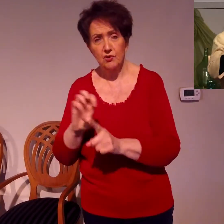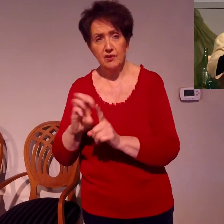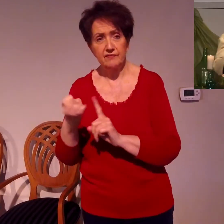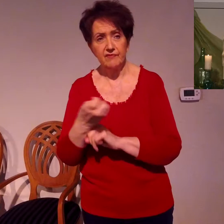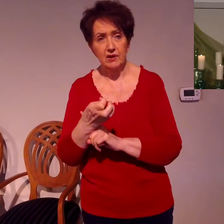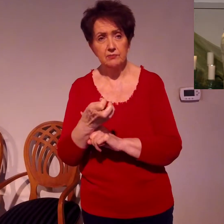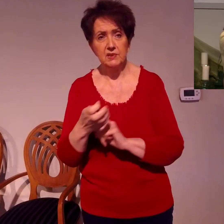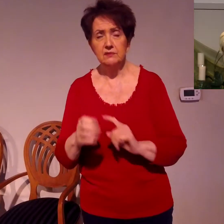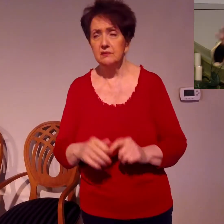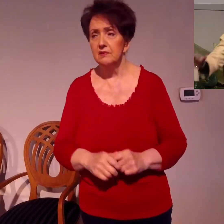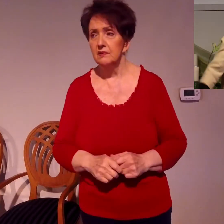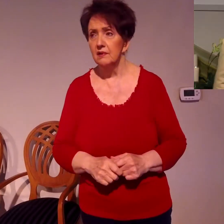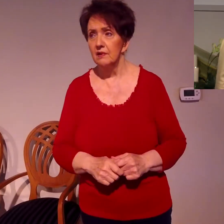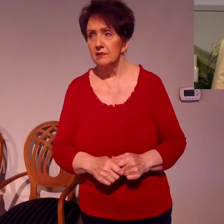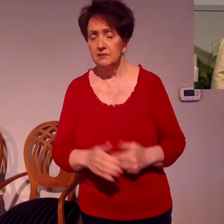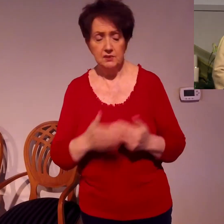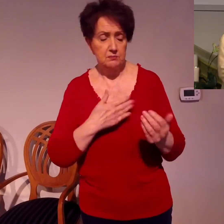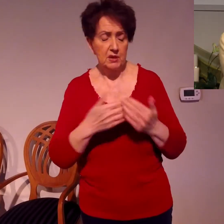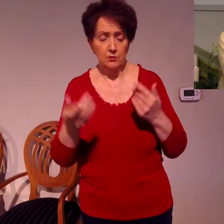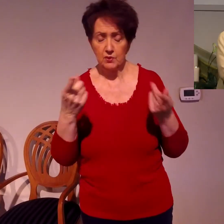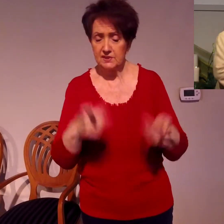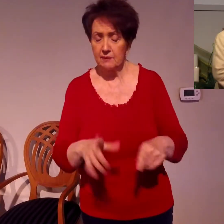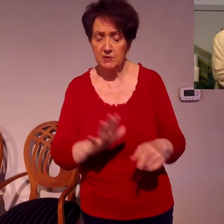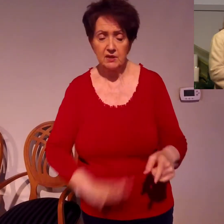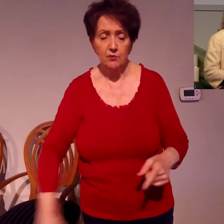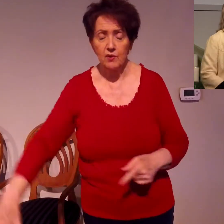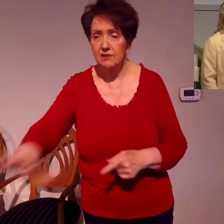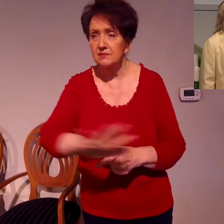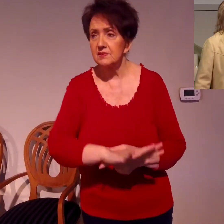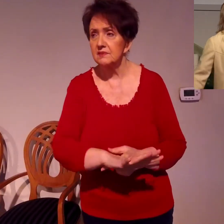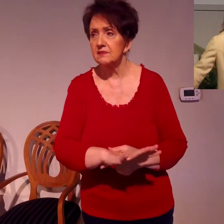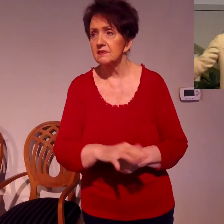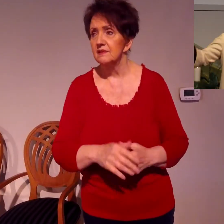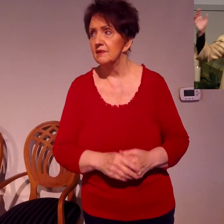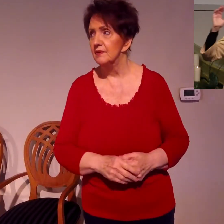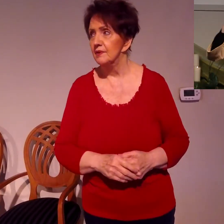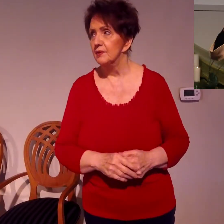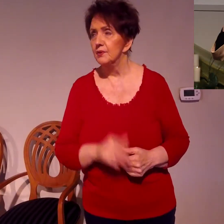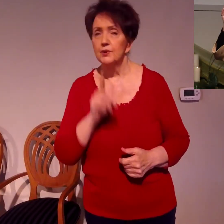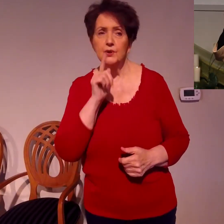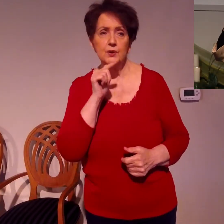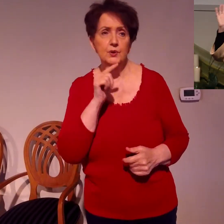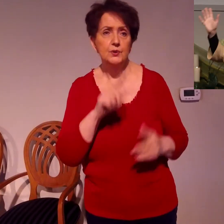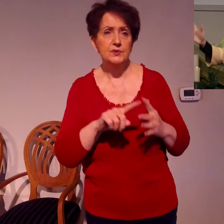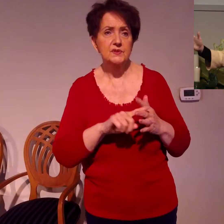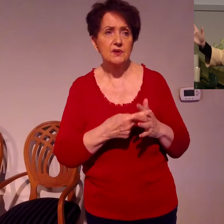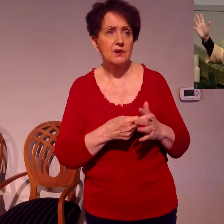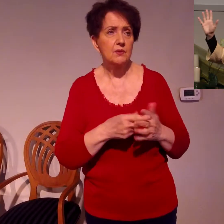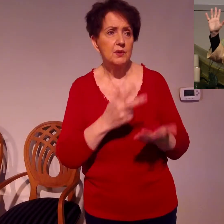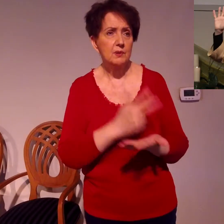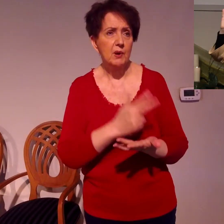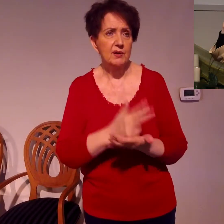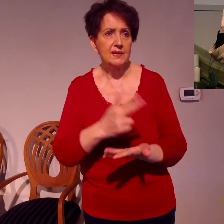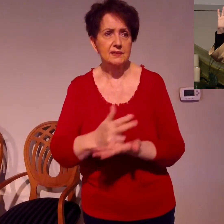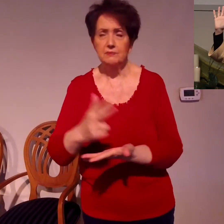It doesn't matter what's happening around us? Okay, who started with the parking spaces?